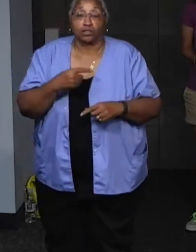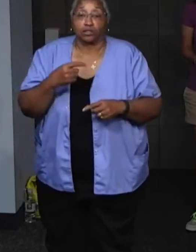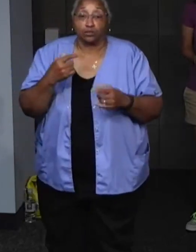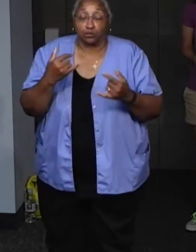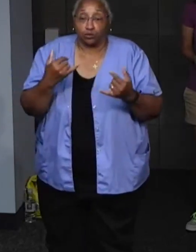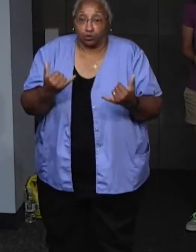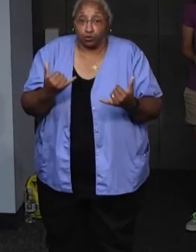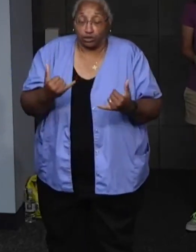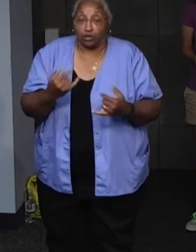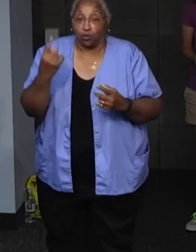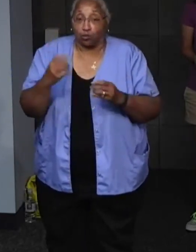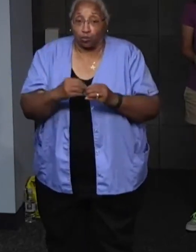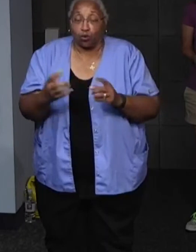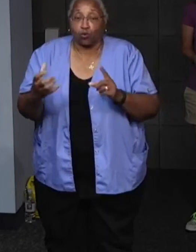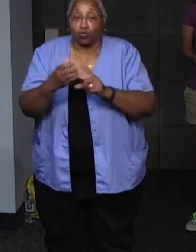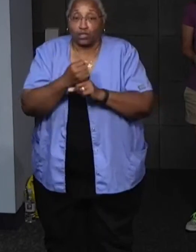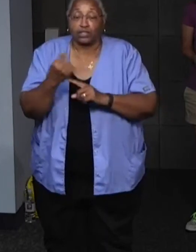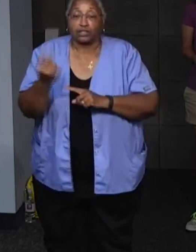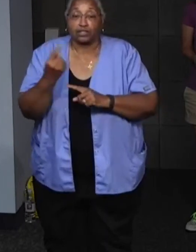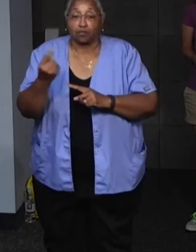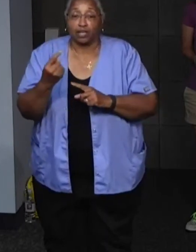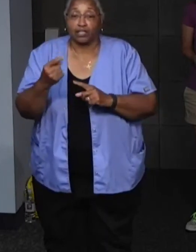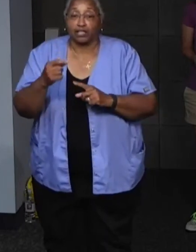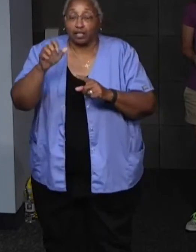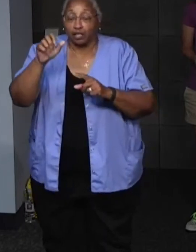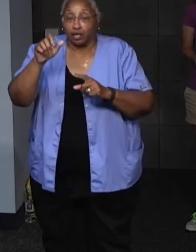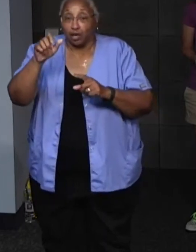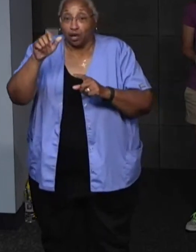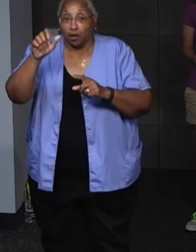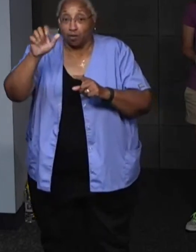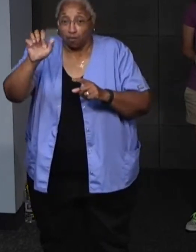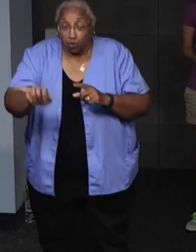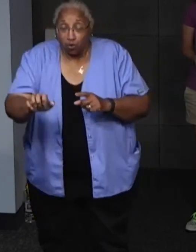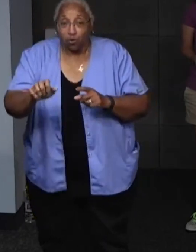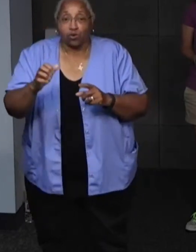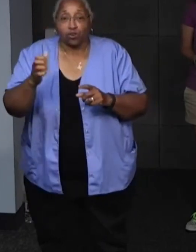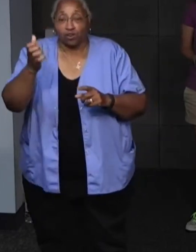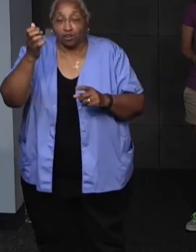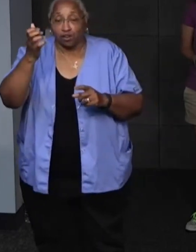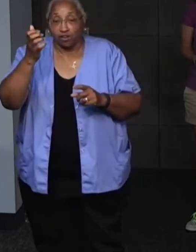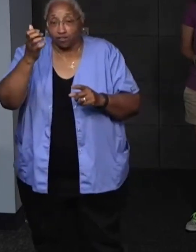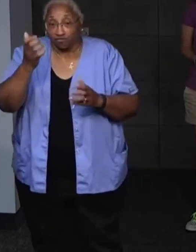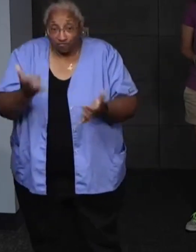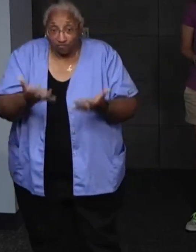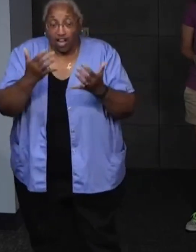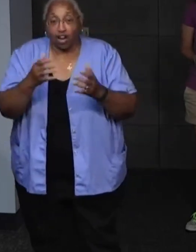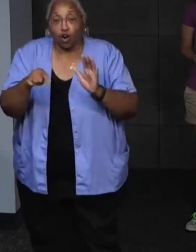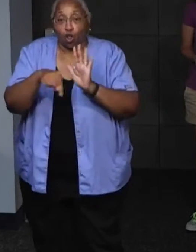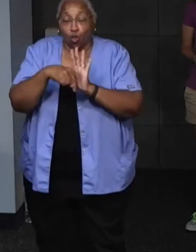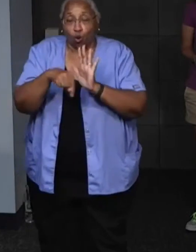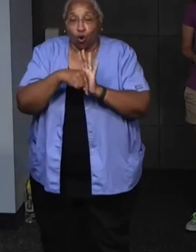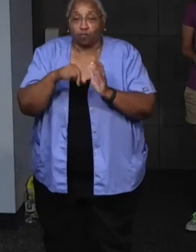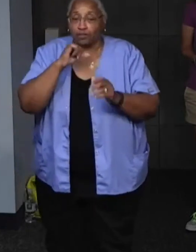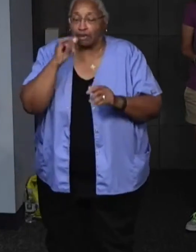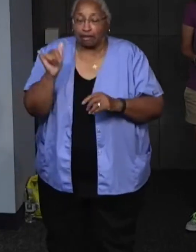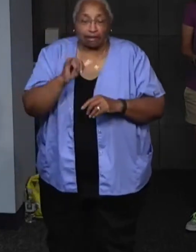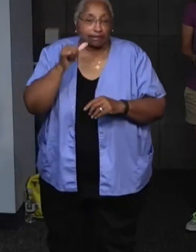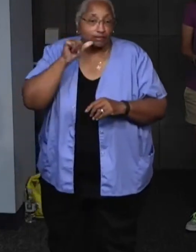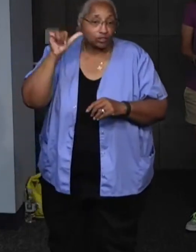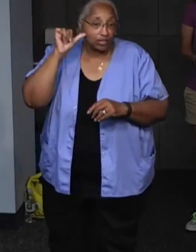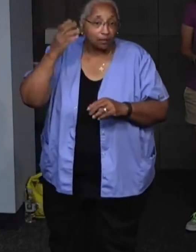today where someone pulled a firearm during a gas station disturbance. Not as tragic as yesterday's situation where we had a